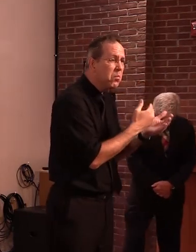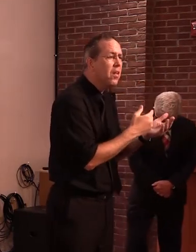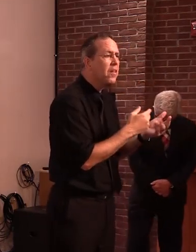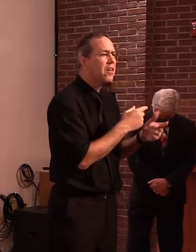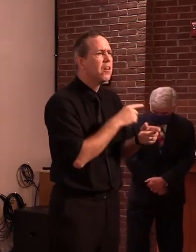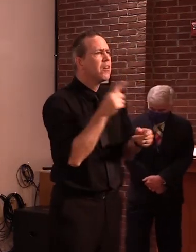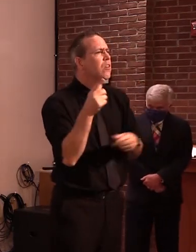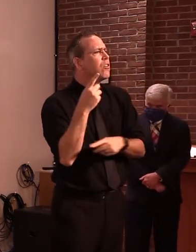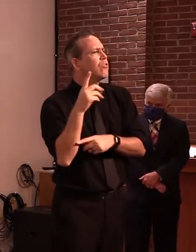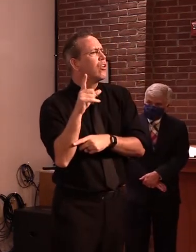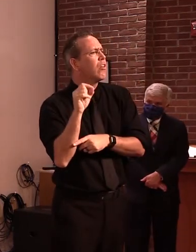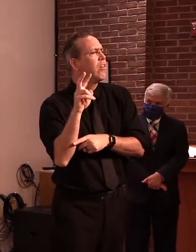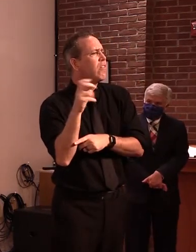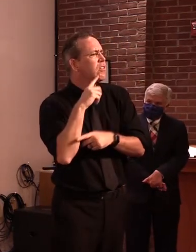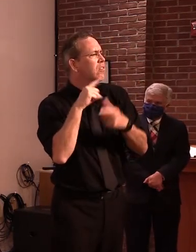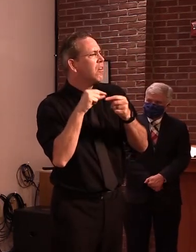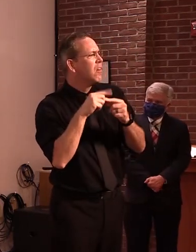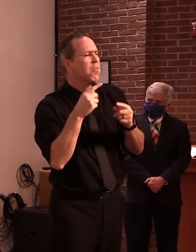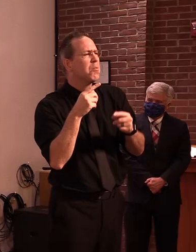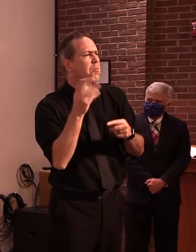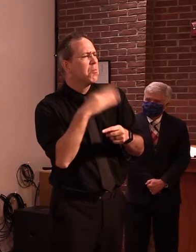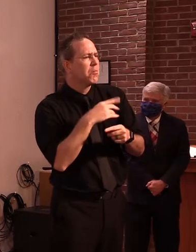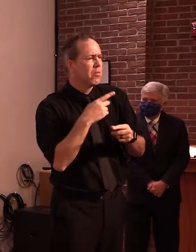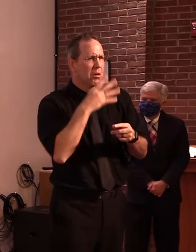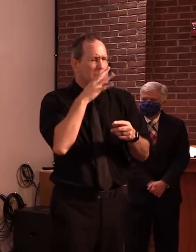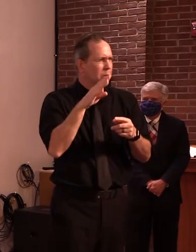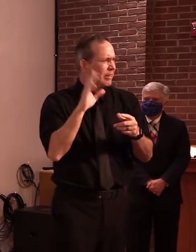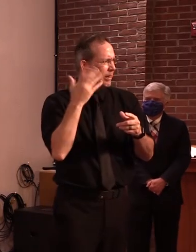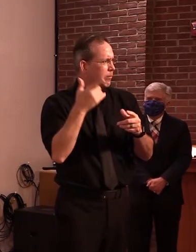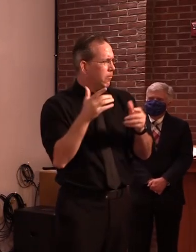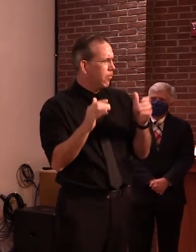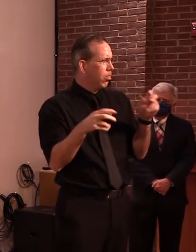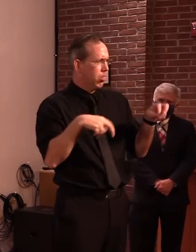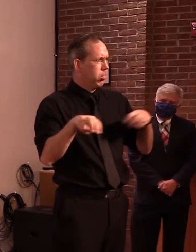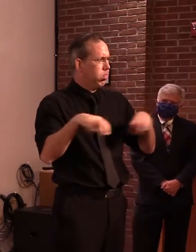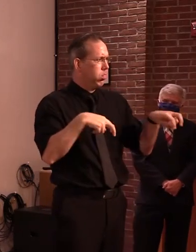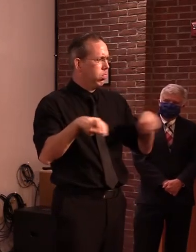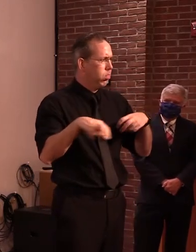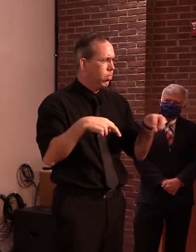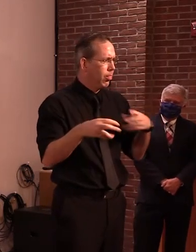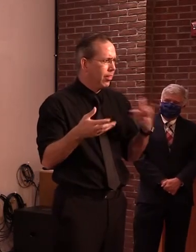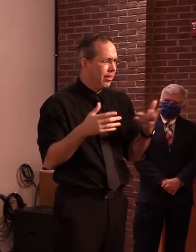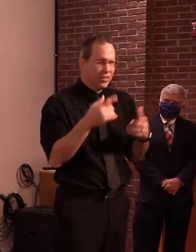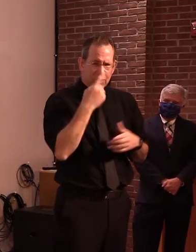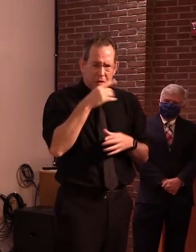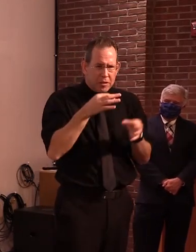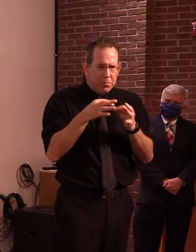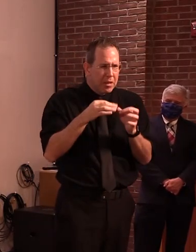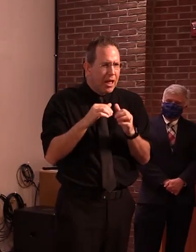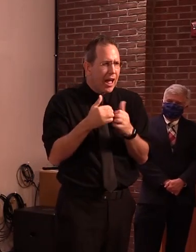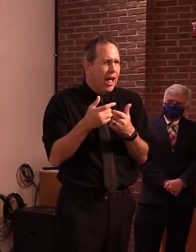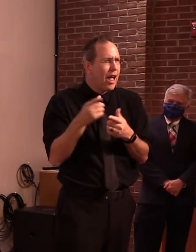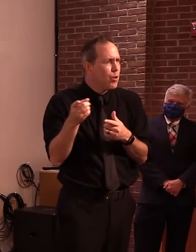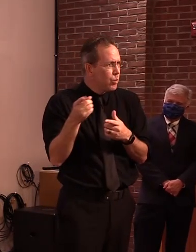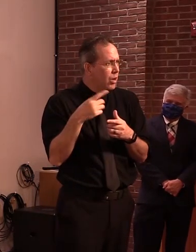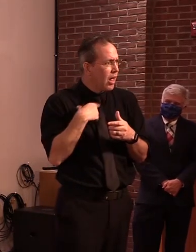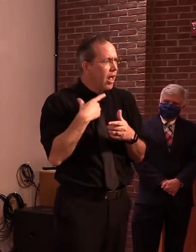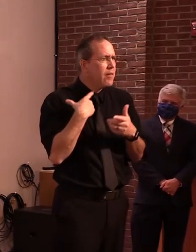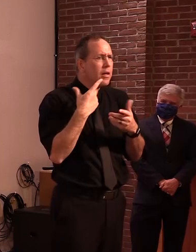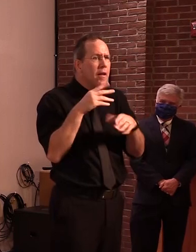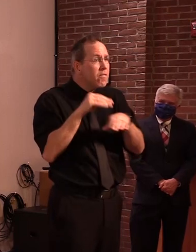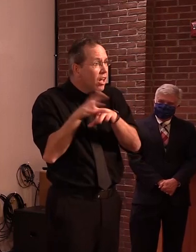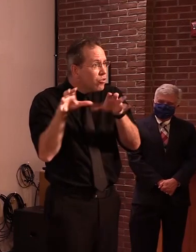you. Can you just sort of give the public an idea of how this system works with these advisory committees, the Restart